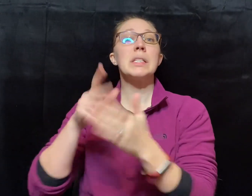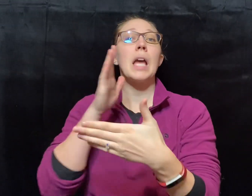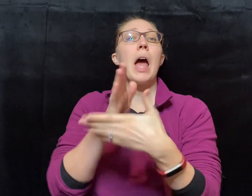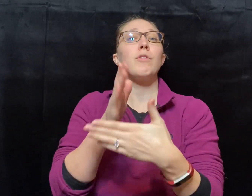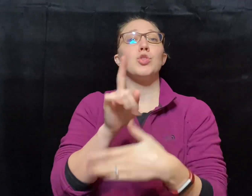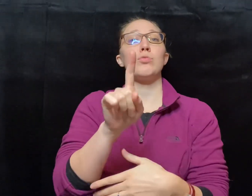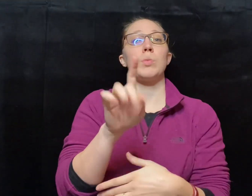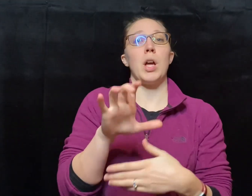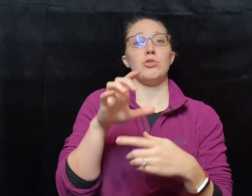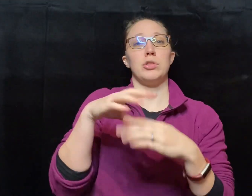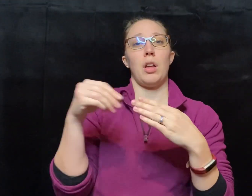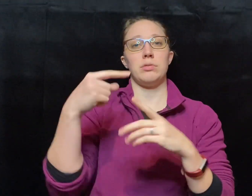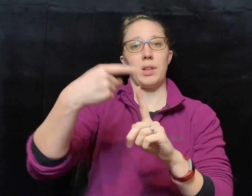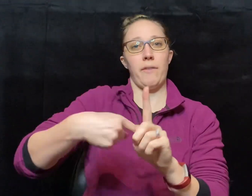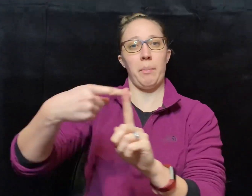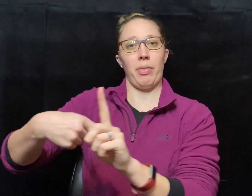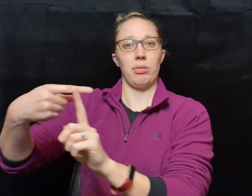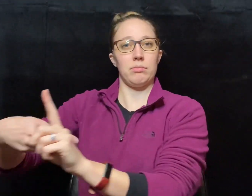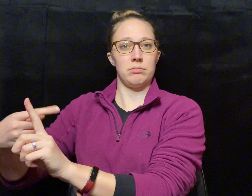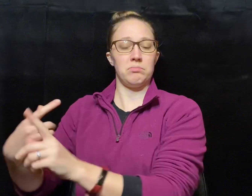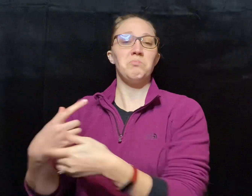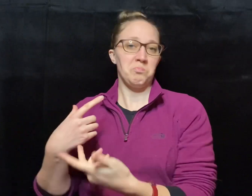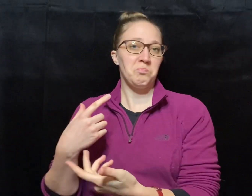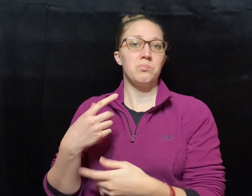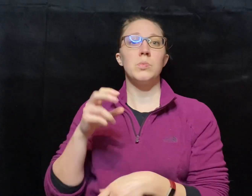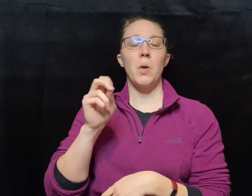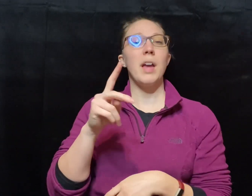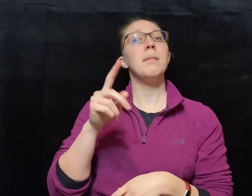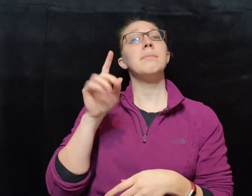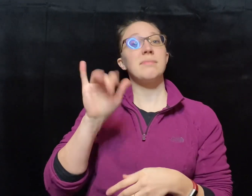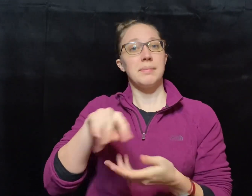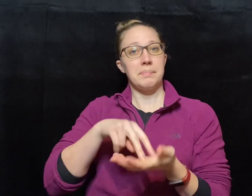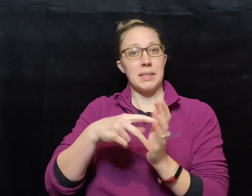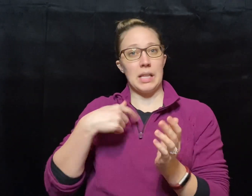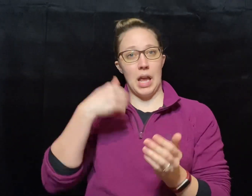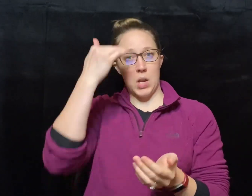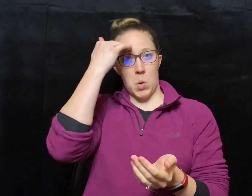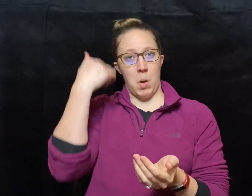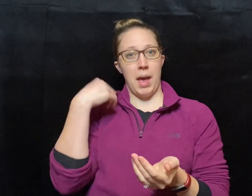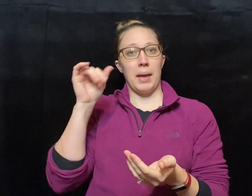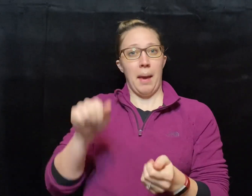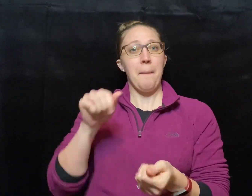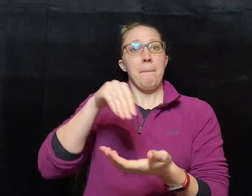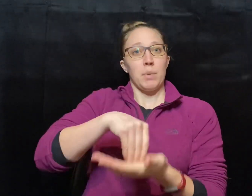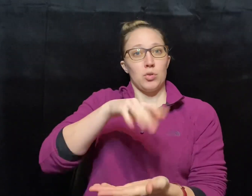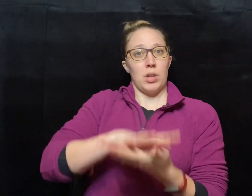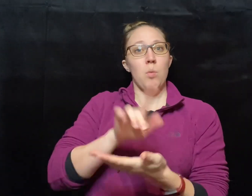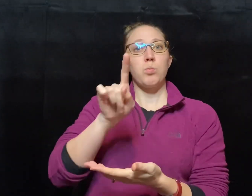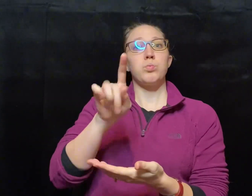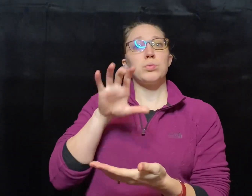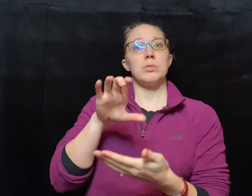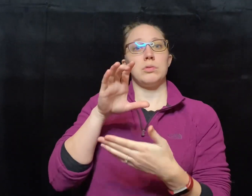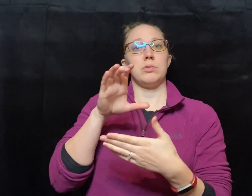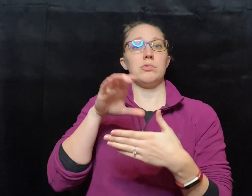is $300, it means my average is $100 every month. And so that means I know I